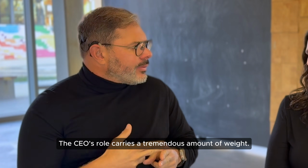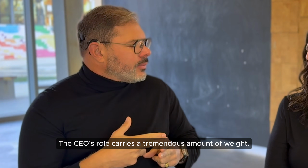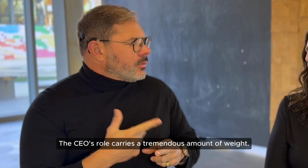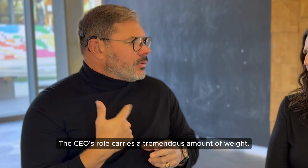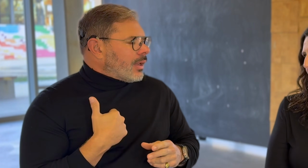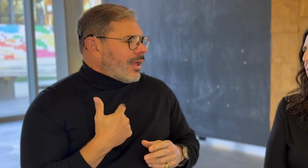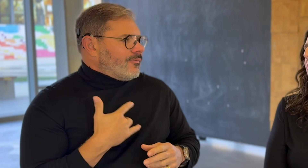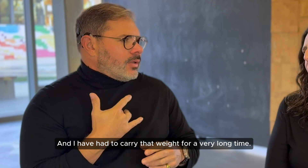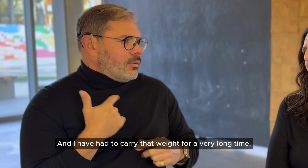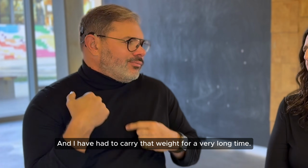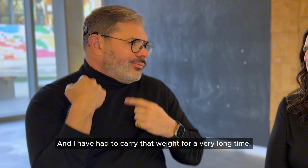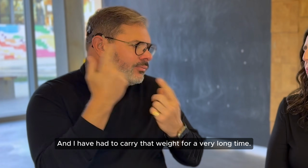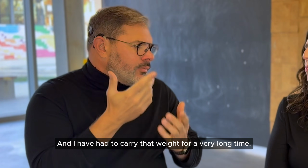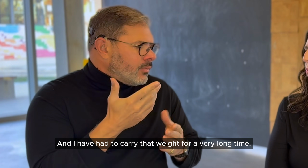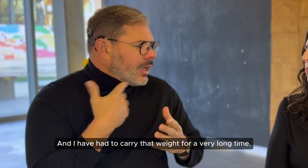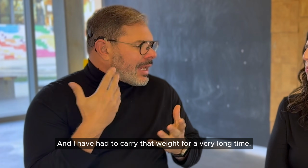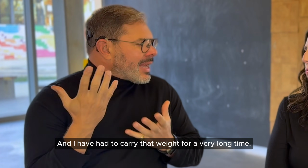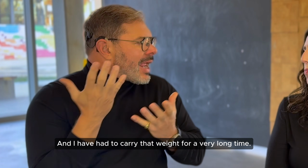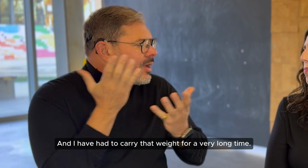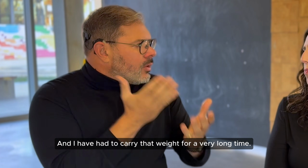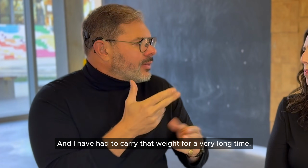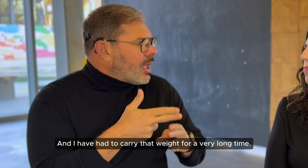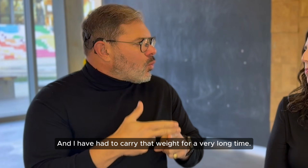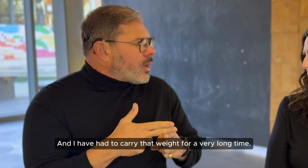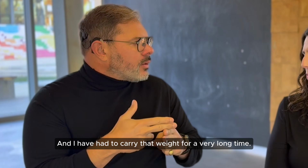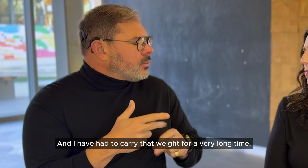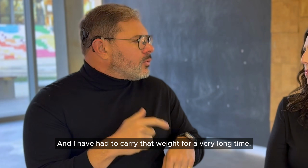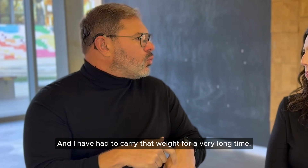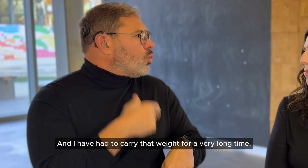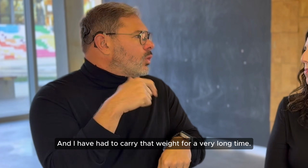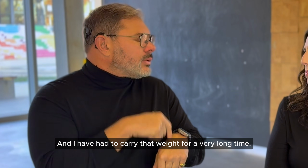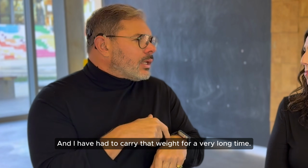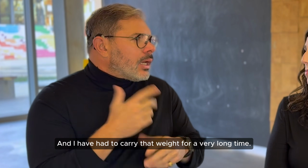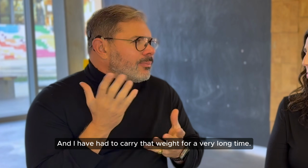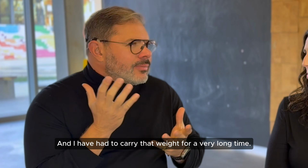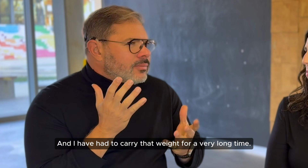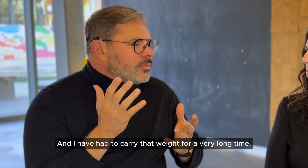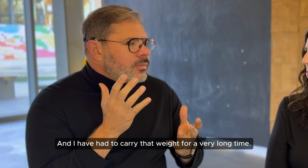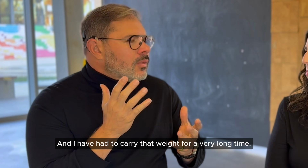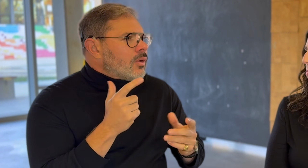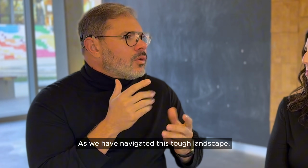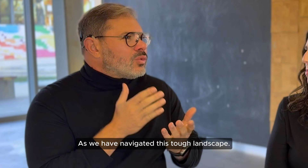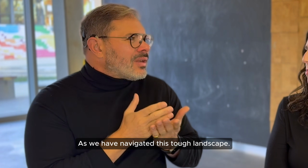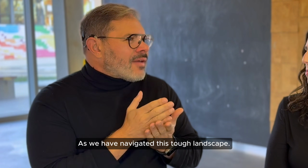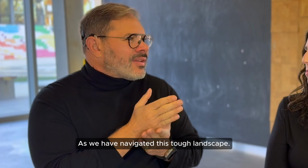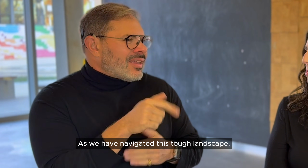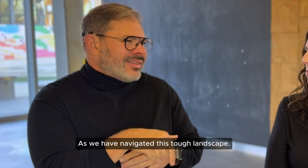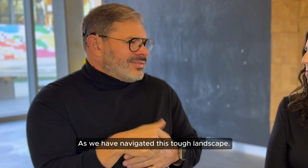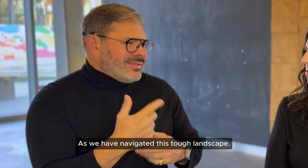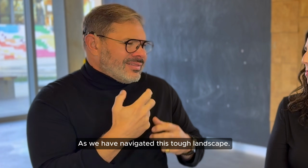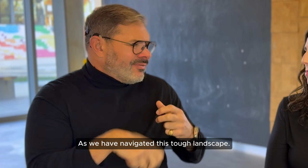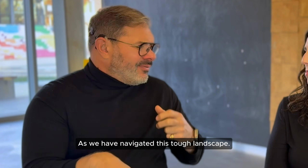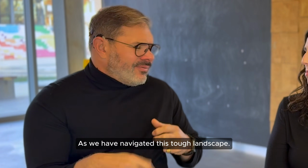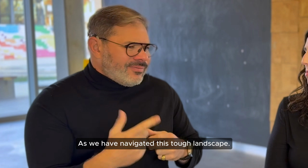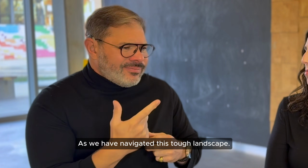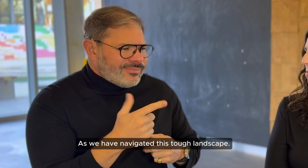weight, and I've had to carry that weight for a very long time as we've navigated this